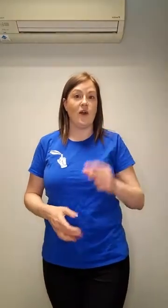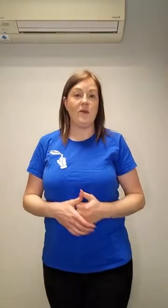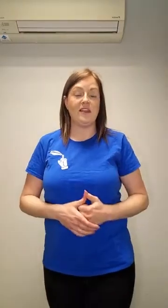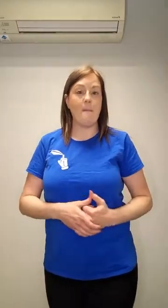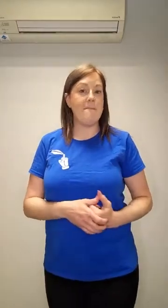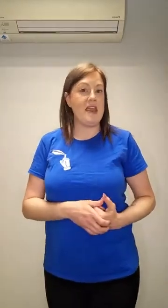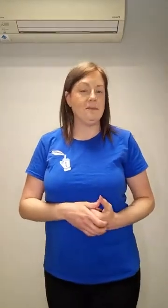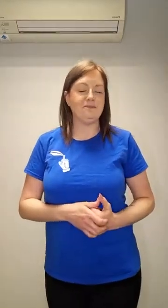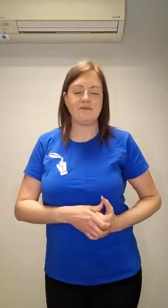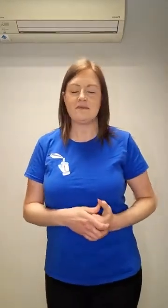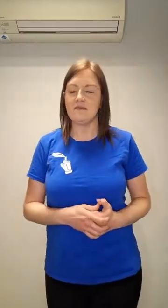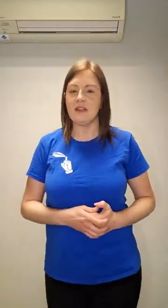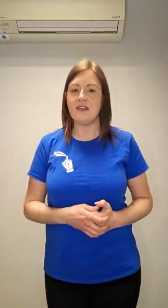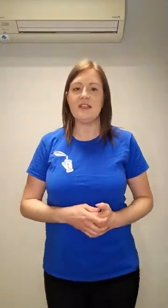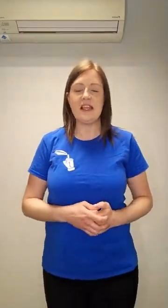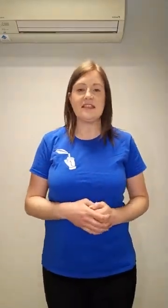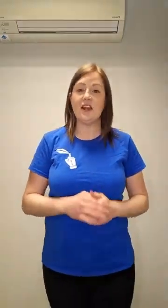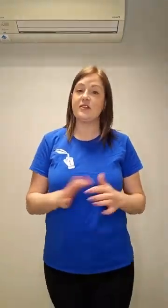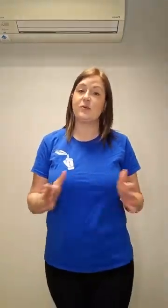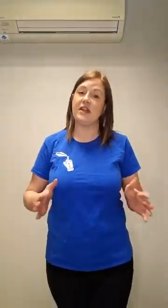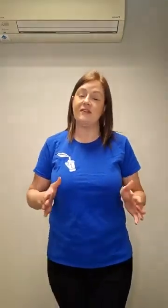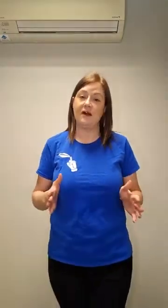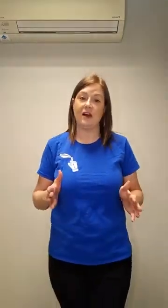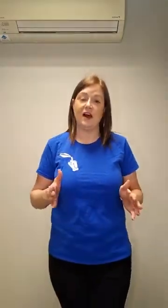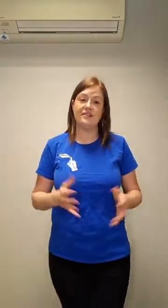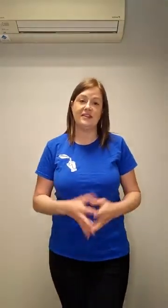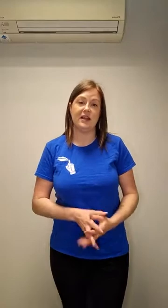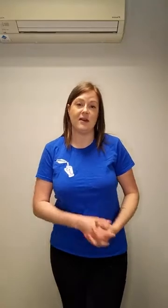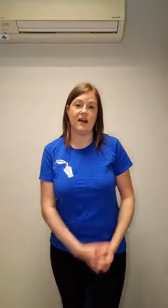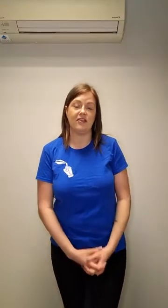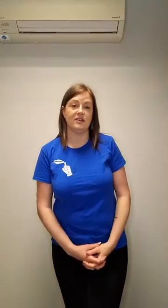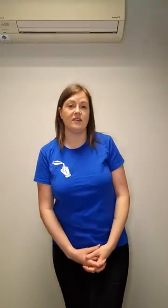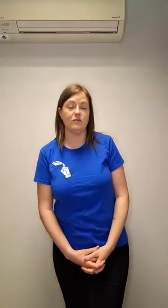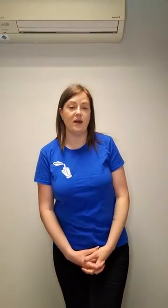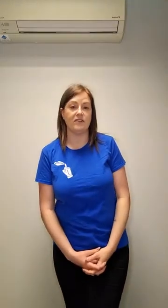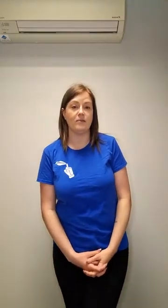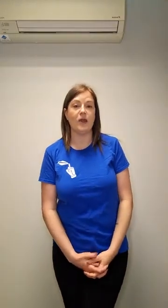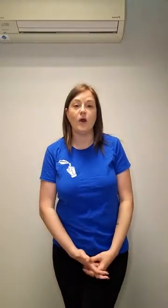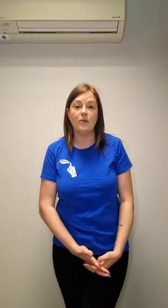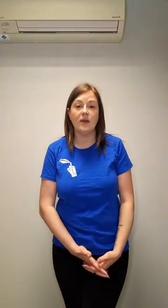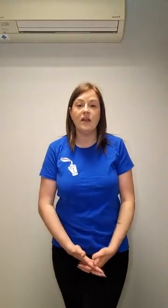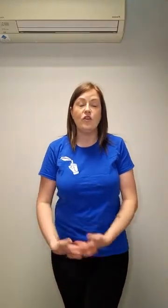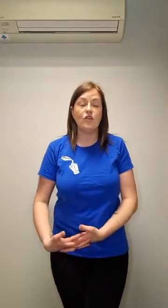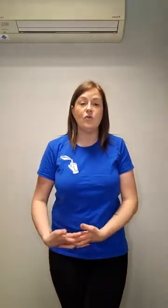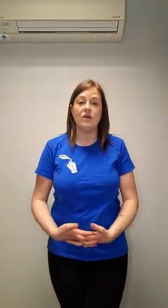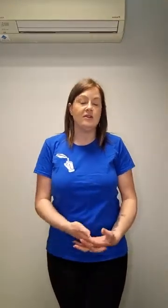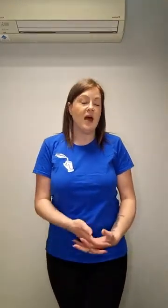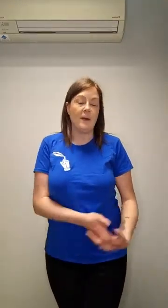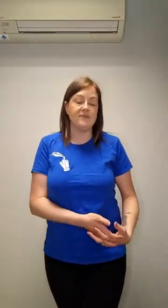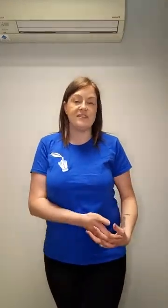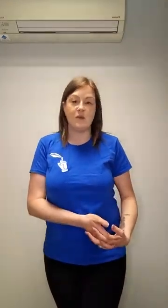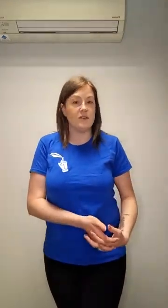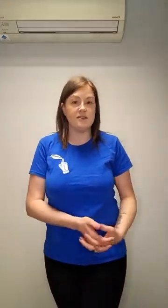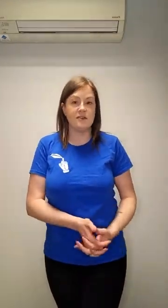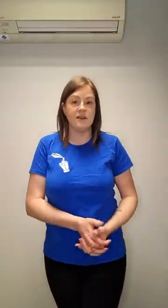with me. This is the last week of our lives to celebrate our 30th birthday, but we hope that you can stick with us and